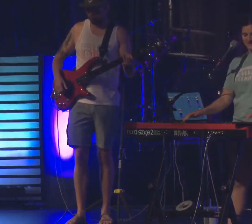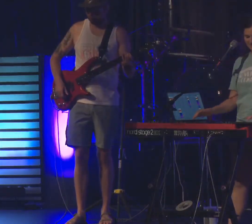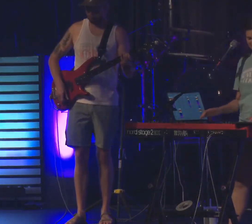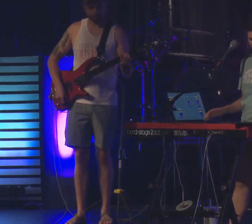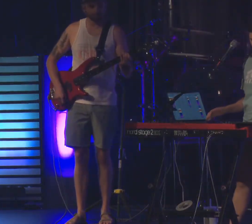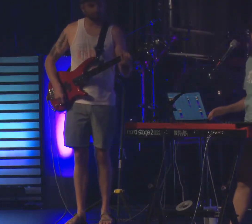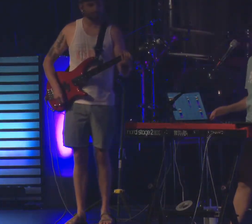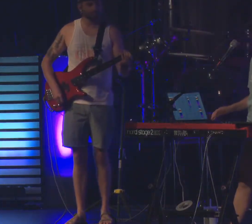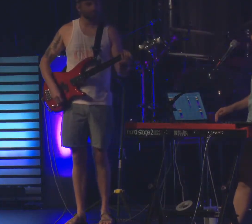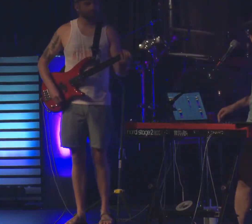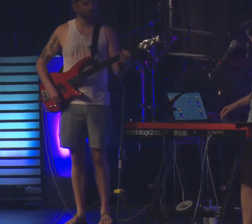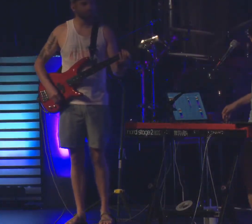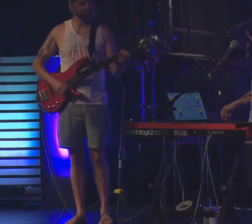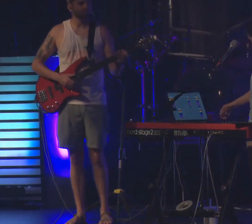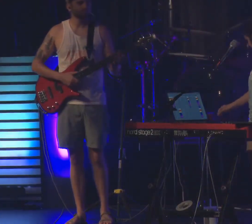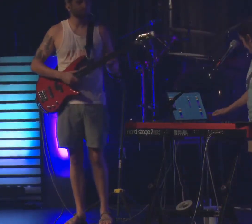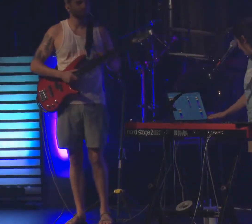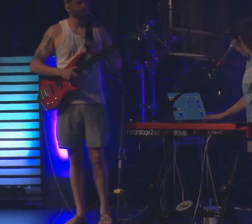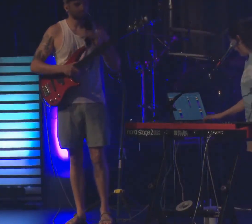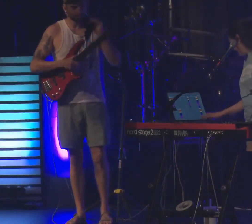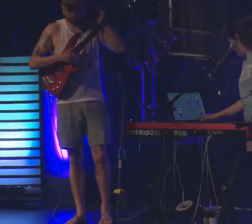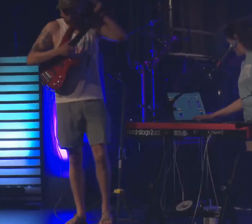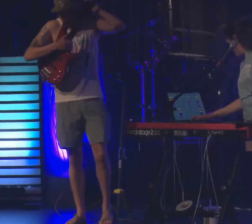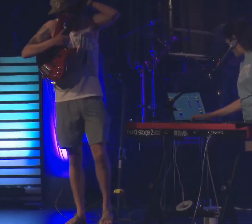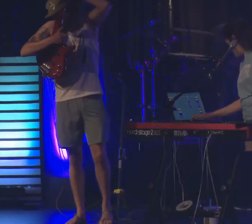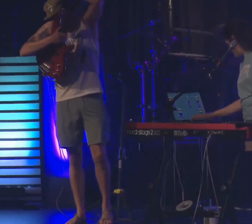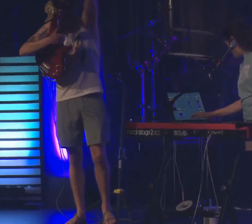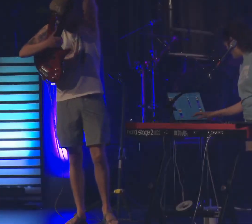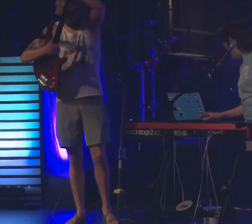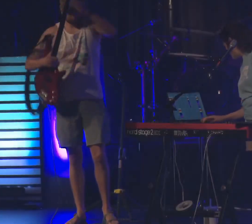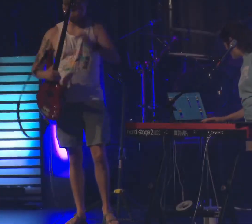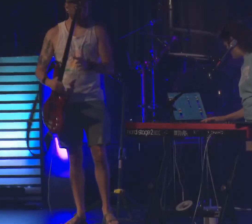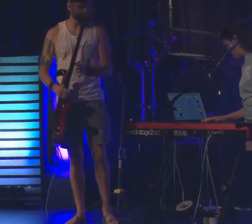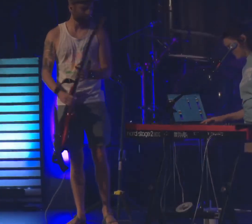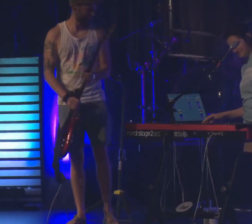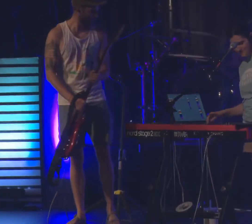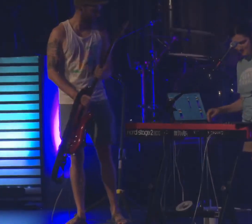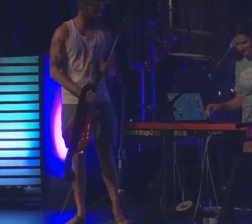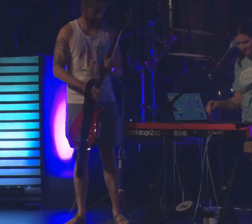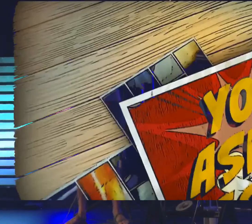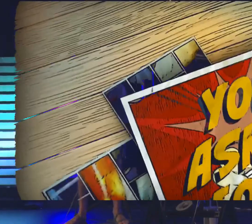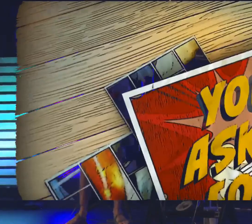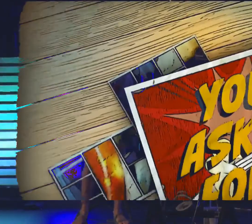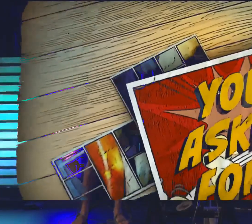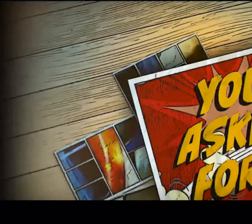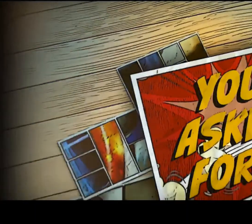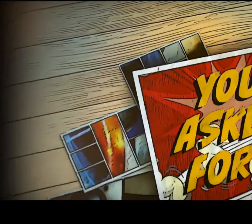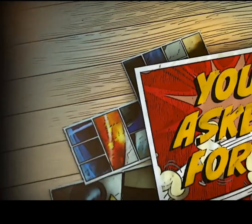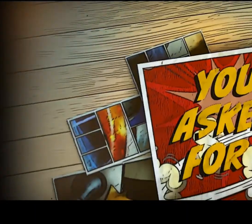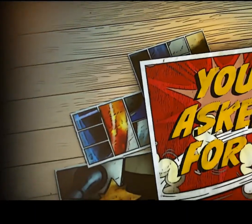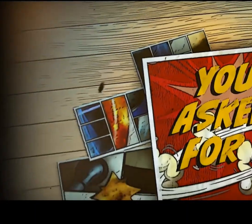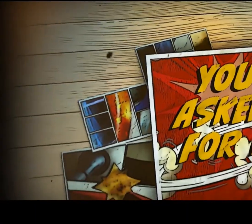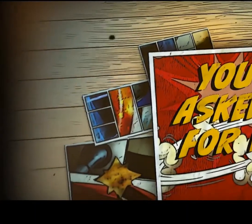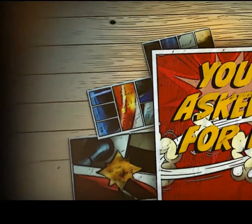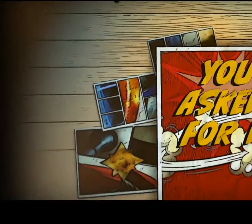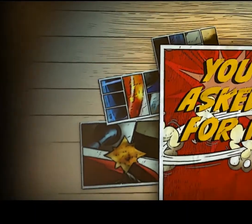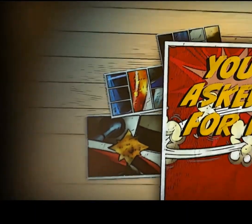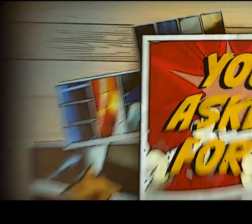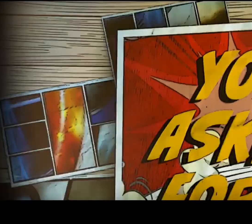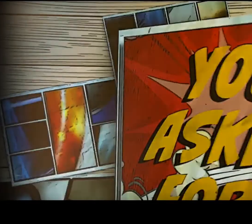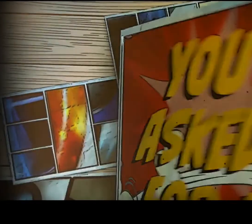All right, guys, you can go ahead and take a seat, grab your top notes, and Ryan will be out shortly. What you think about